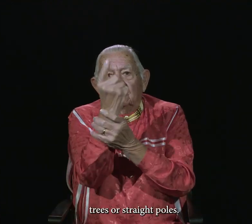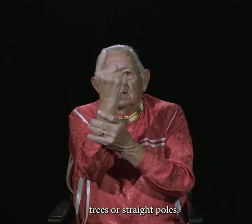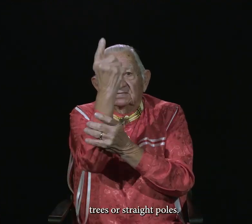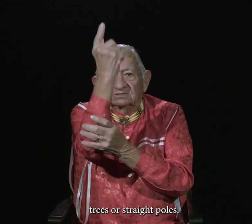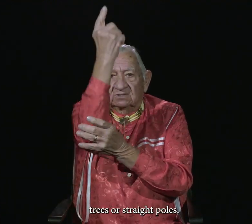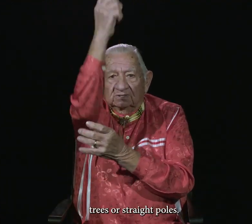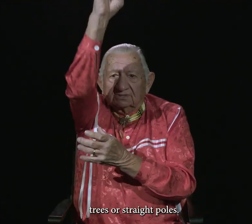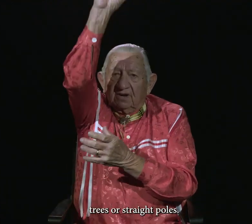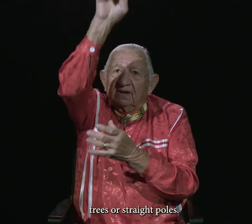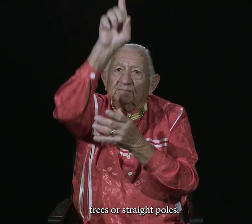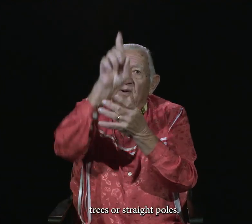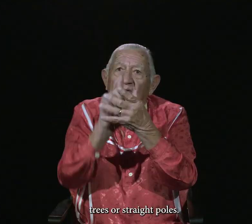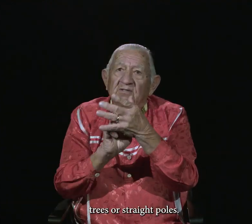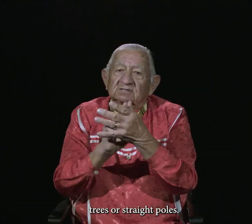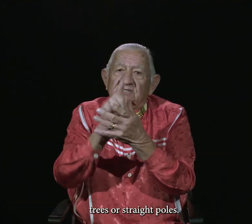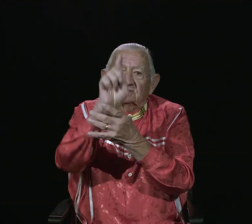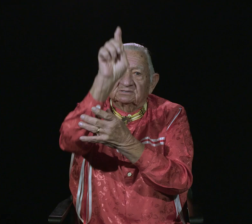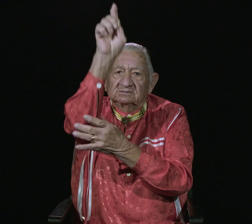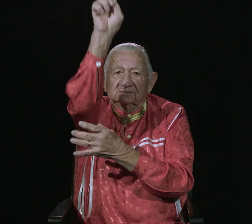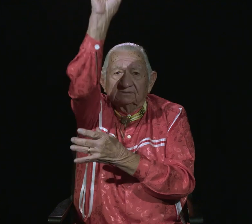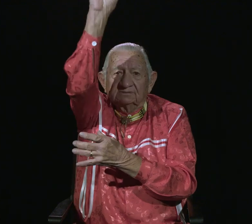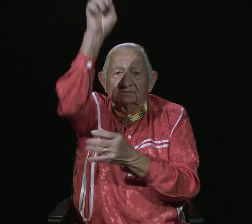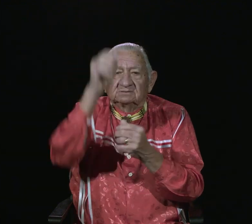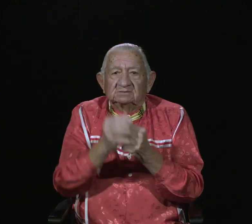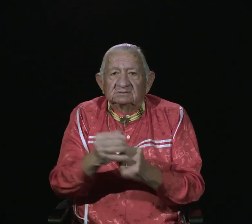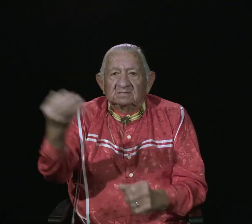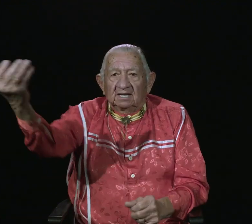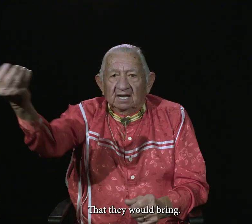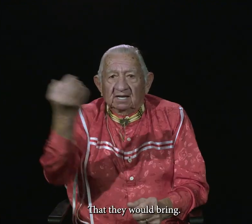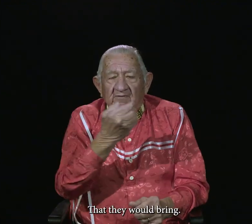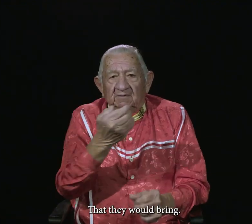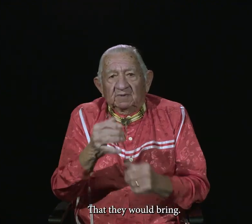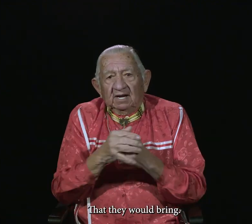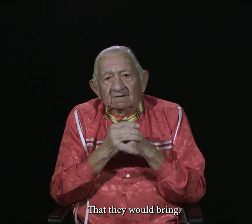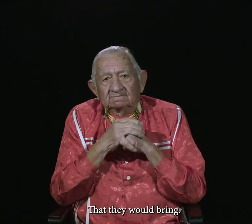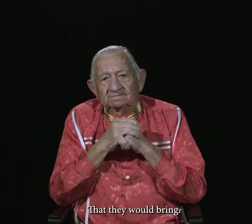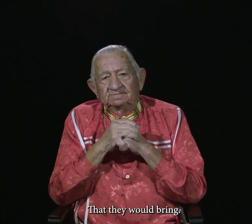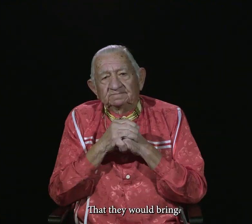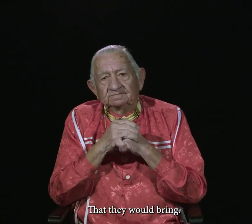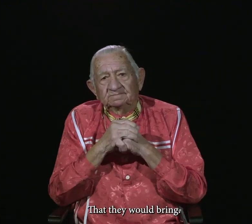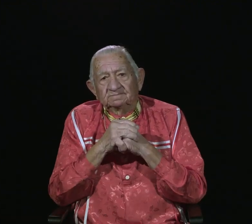trees or straight poles that they would bring.